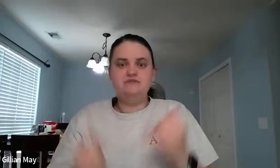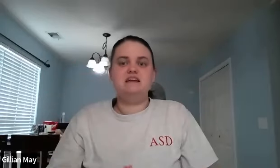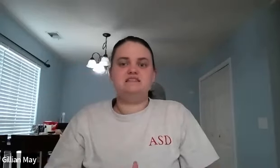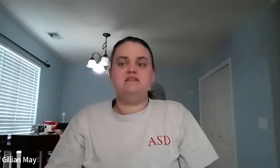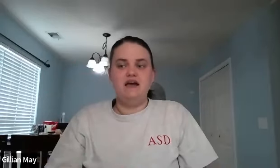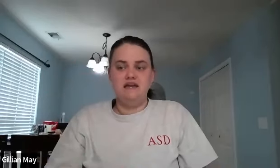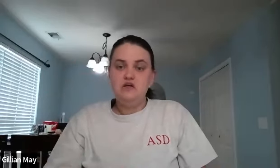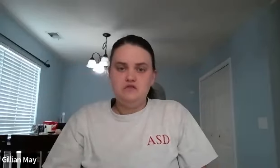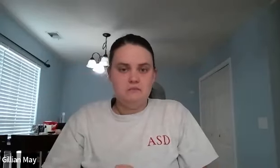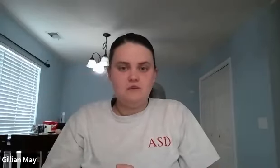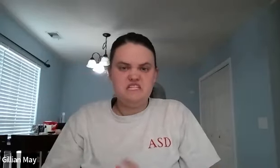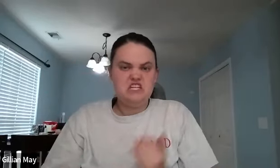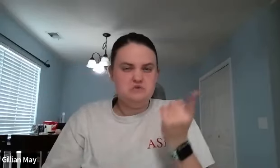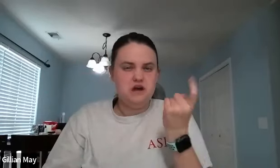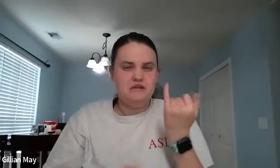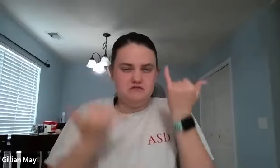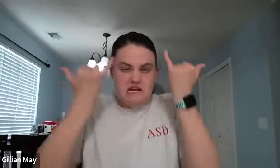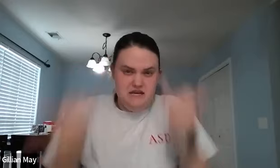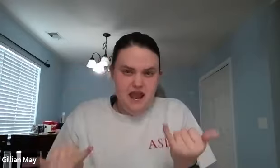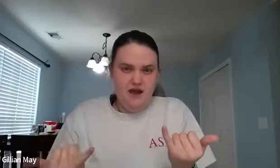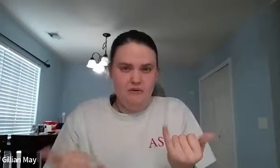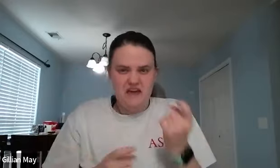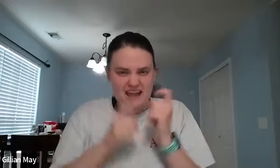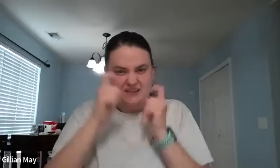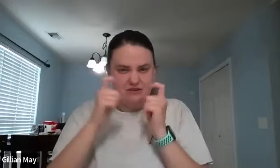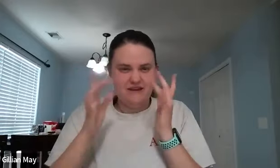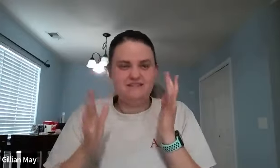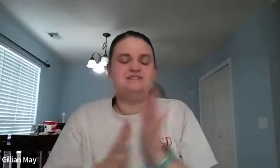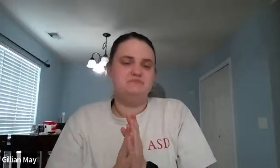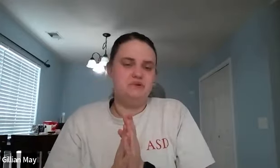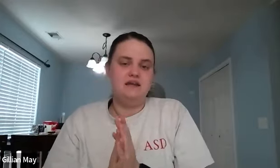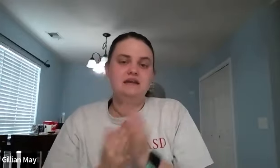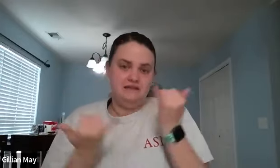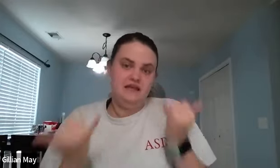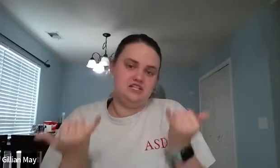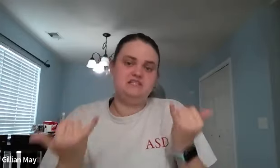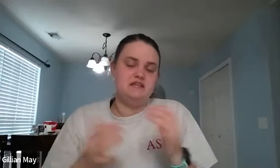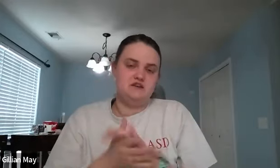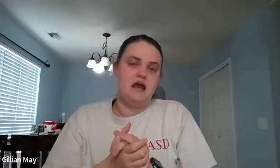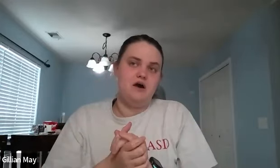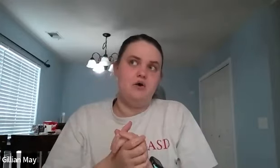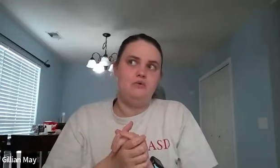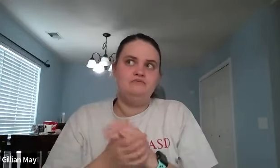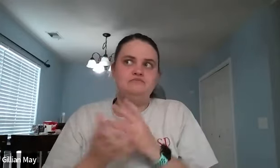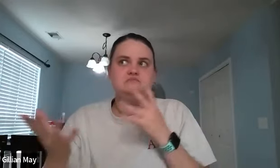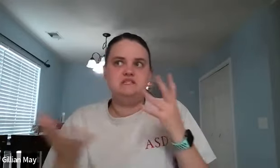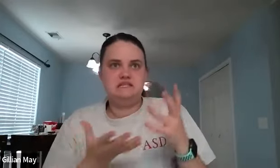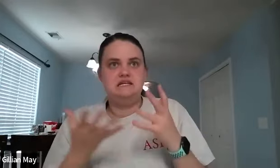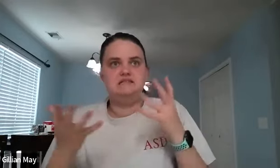it as the mom saying, you come here right now, in that angry face, but it just depends on how the sentence is